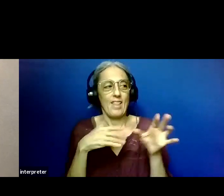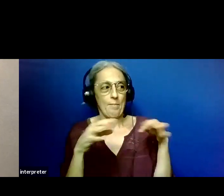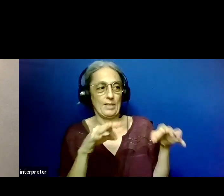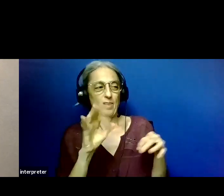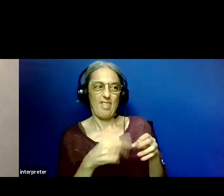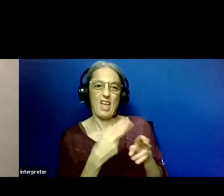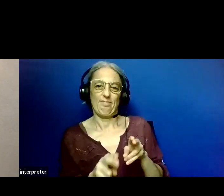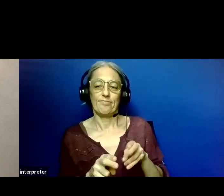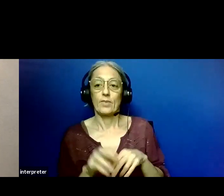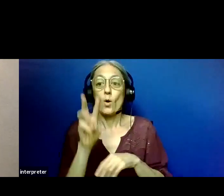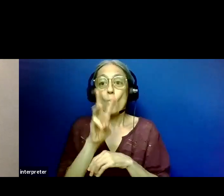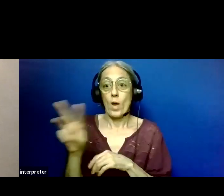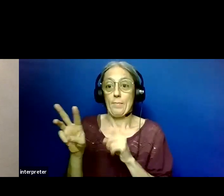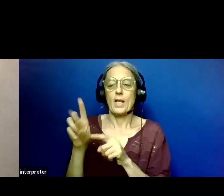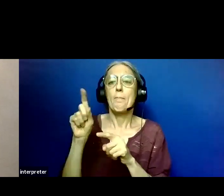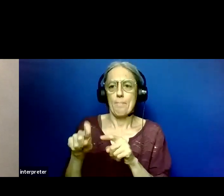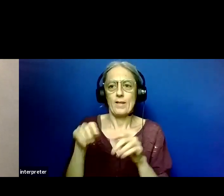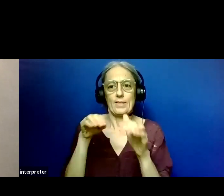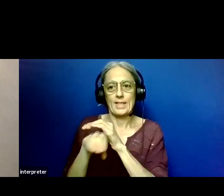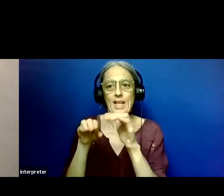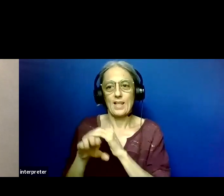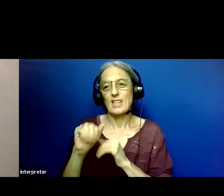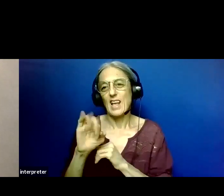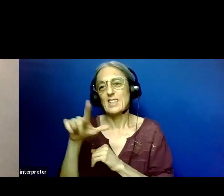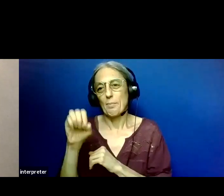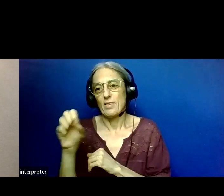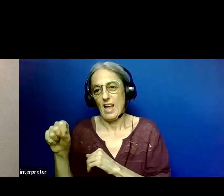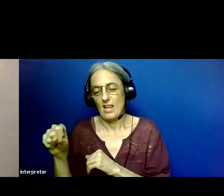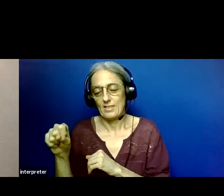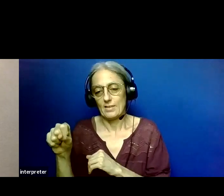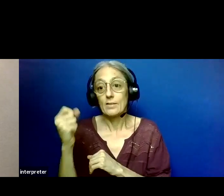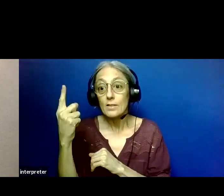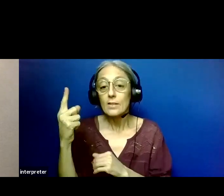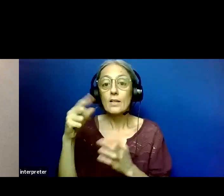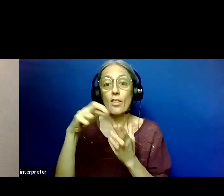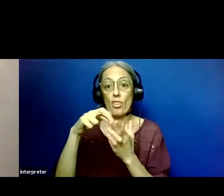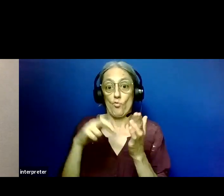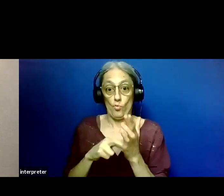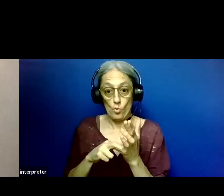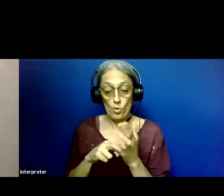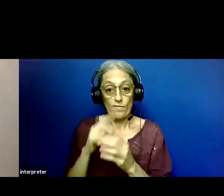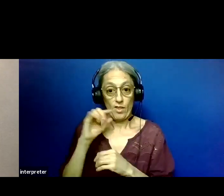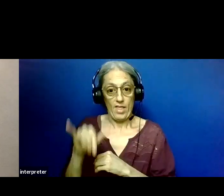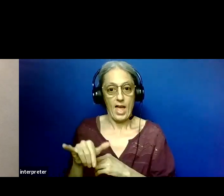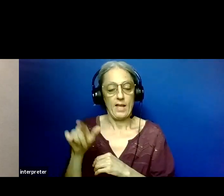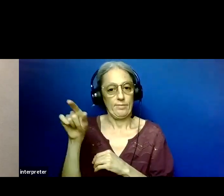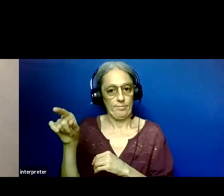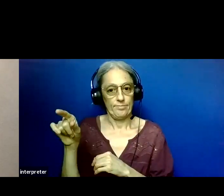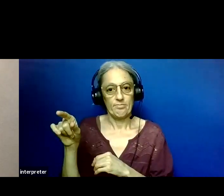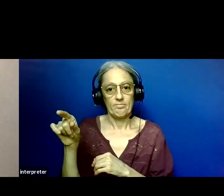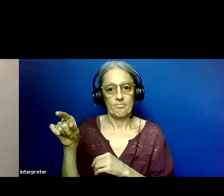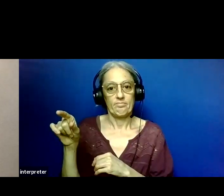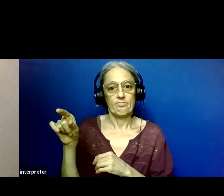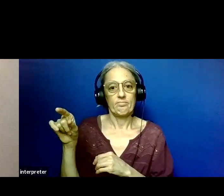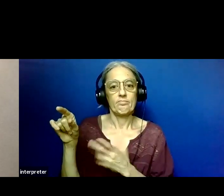be accessible. However, the website rules for that got shelved. But that doesn't mean